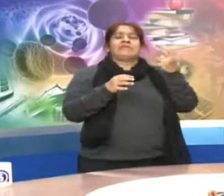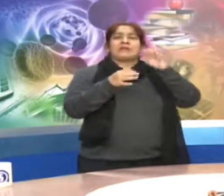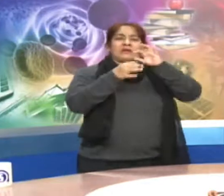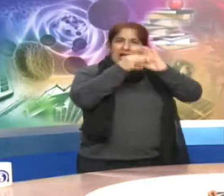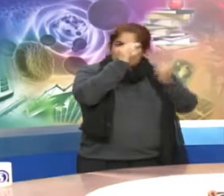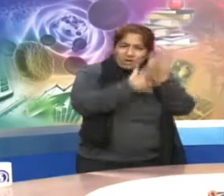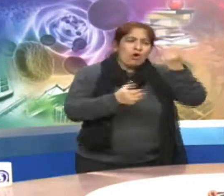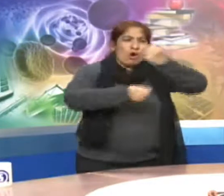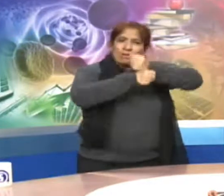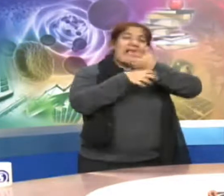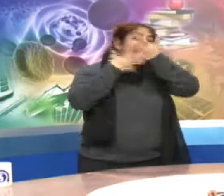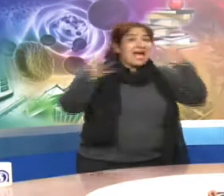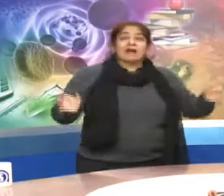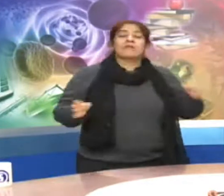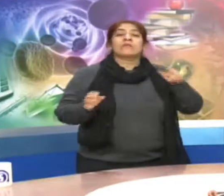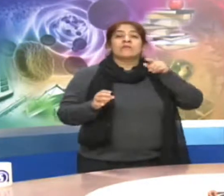goods and services.